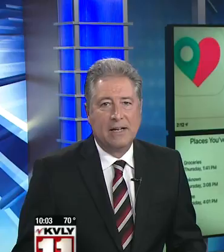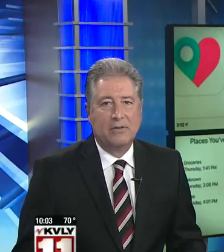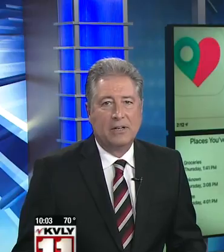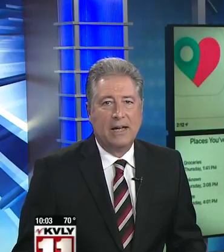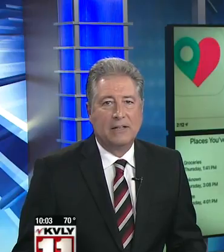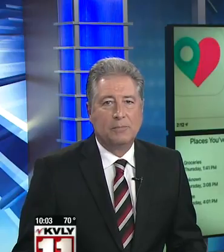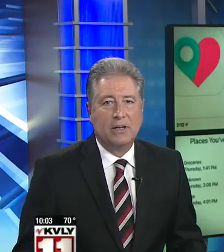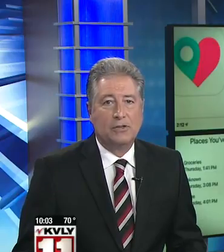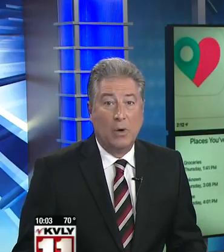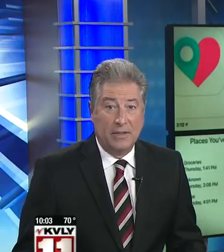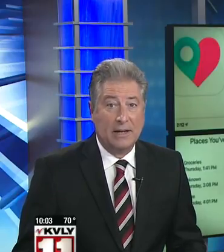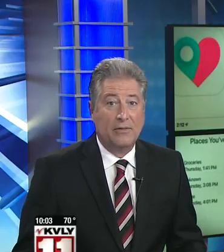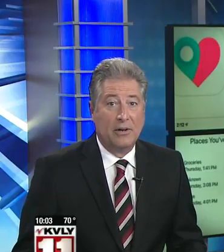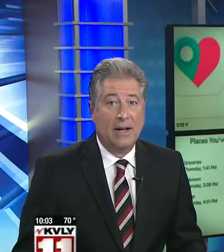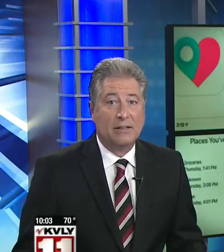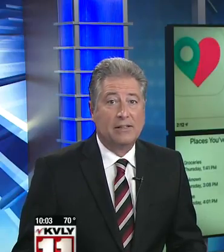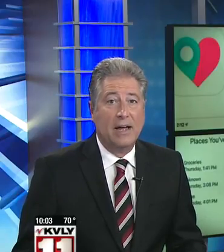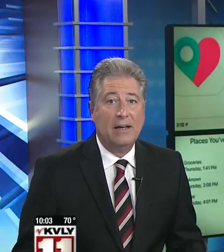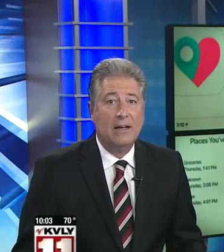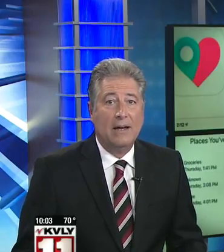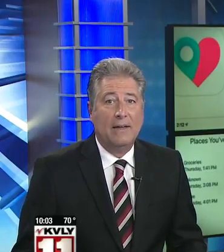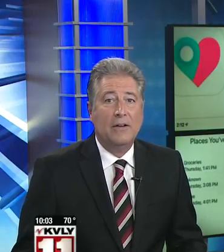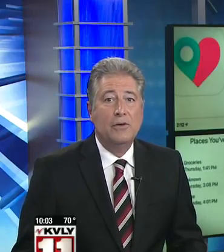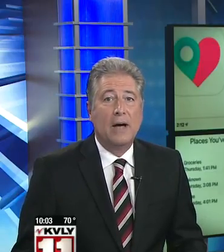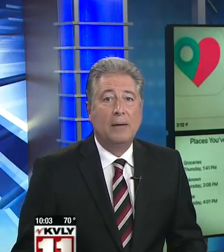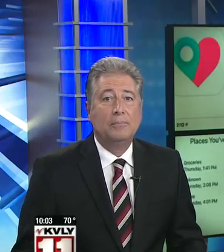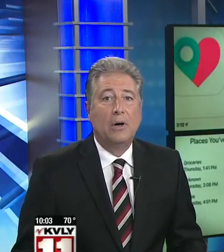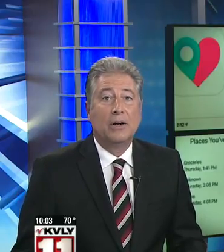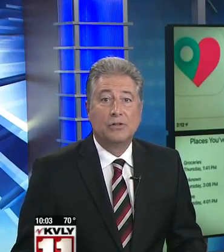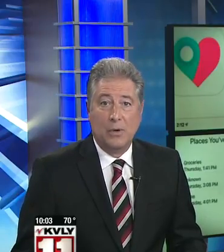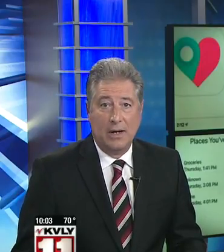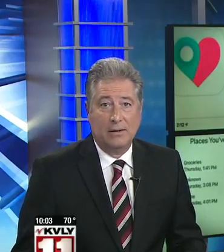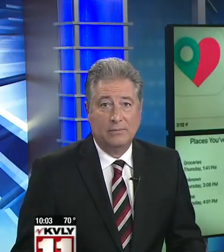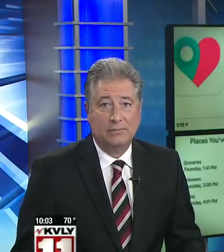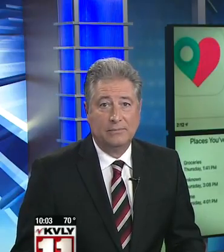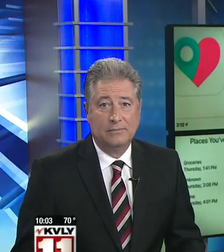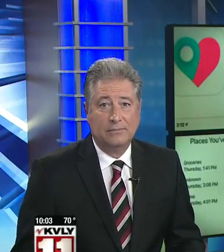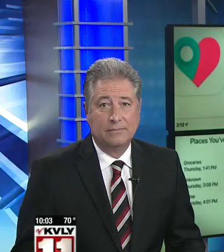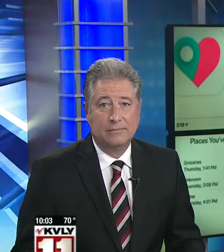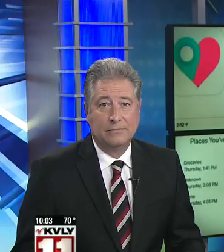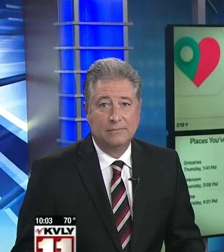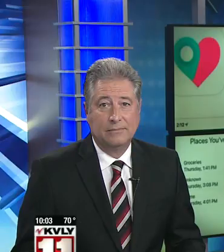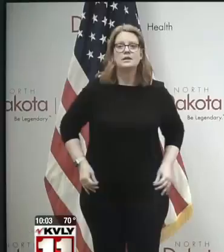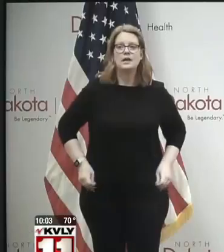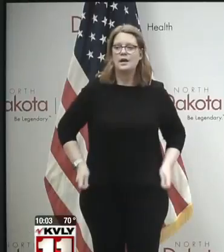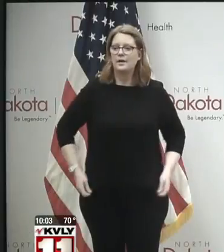Team's Alexandra Kay explains what the governor had to say and the new app on its way.